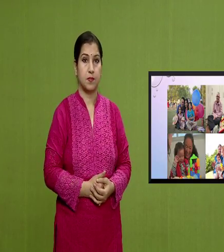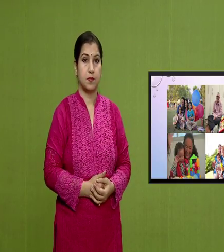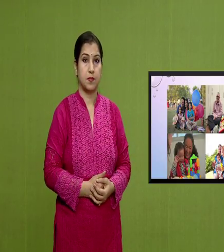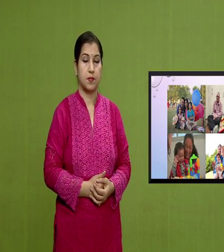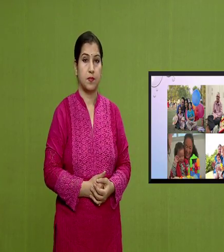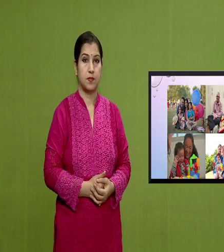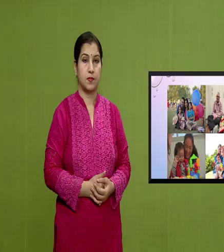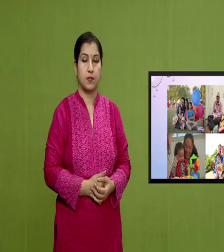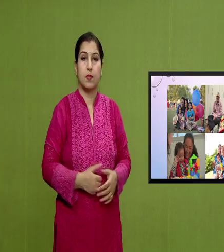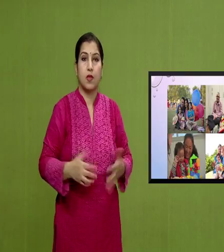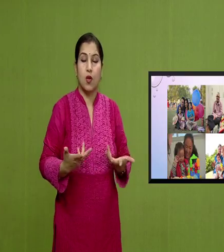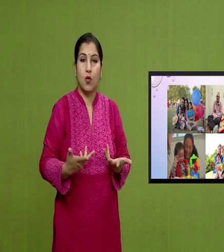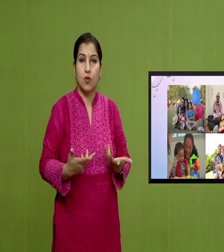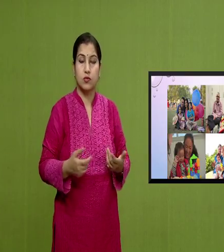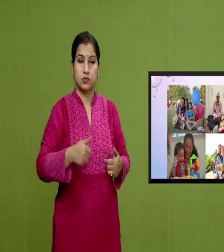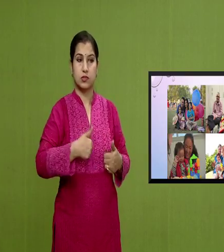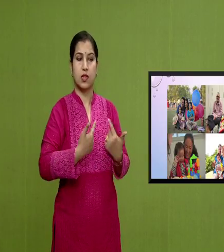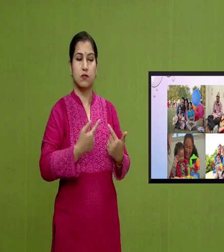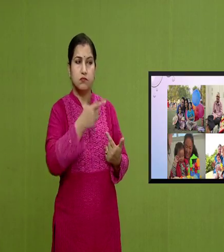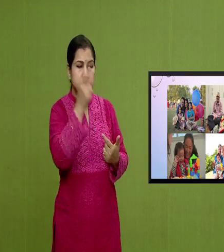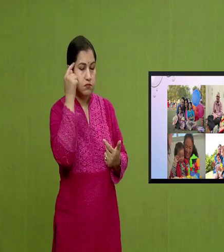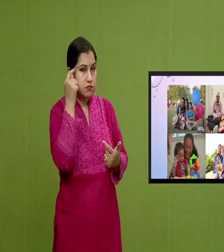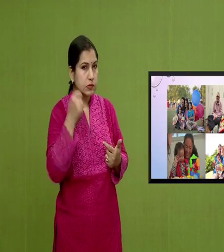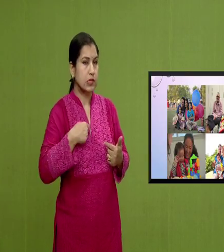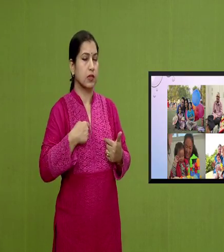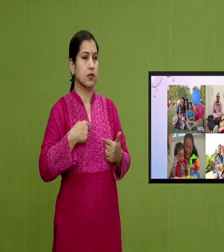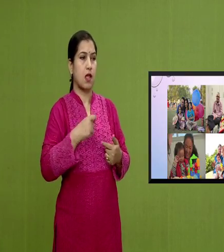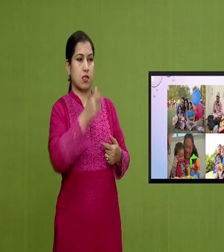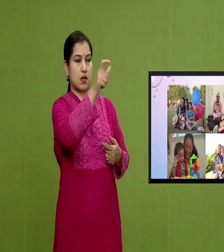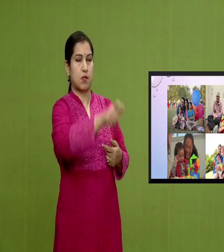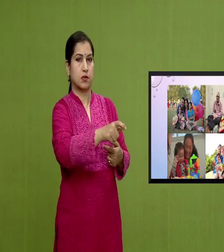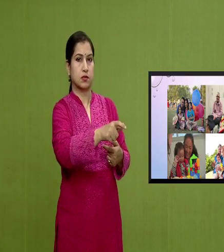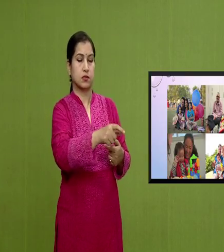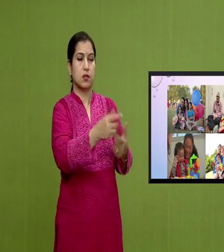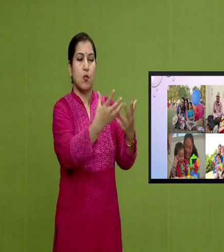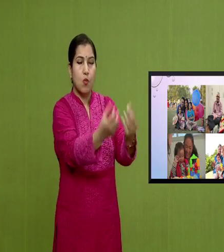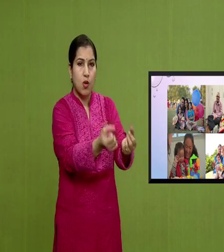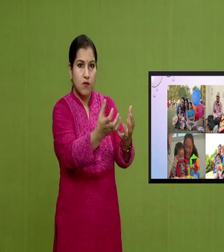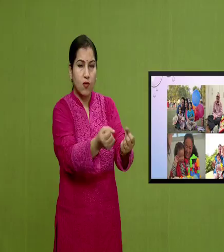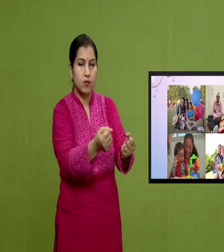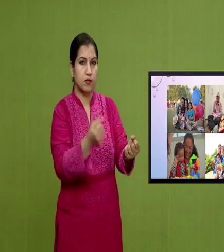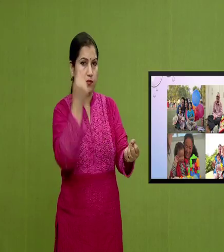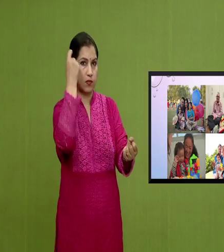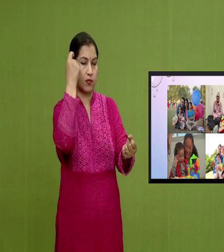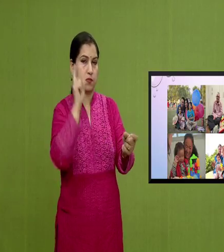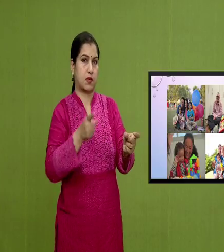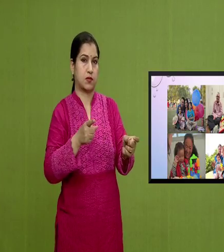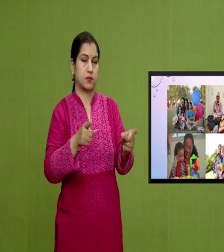by becoming sensitive to the other person's needs and comfort